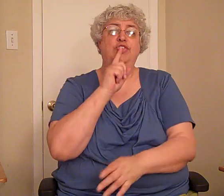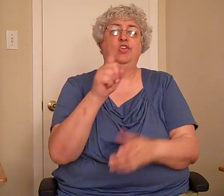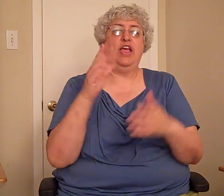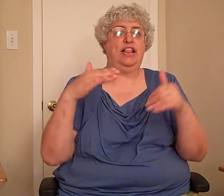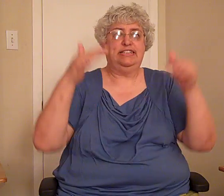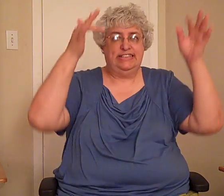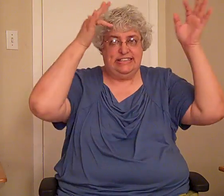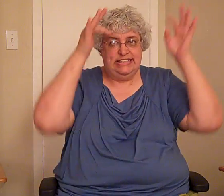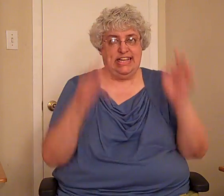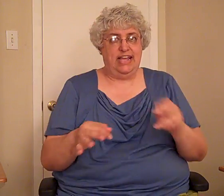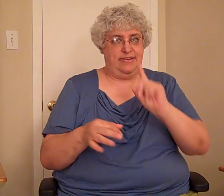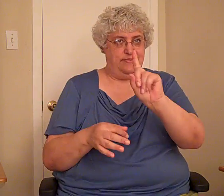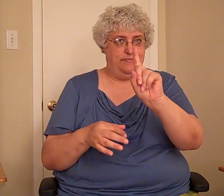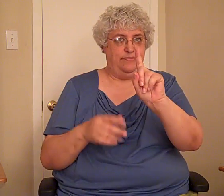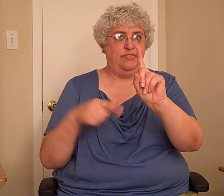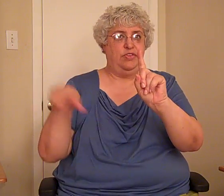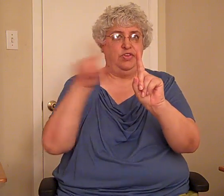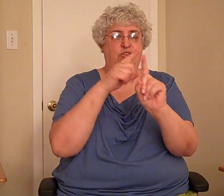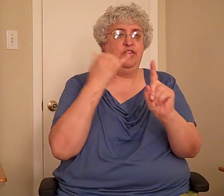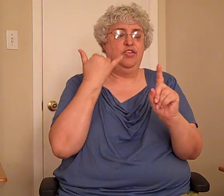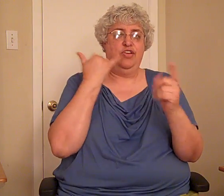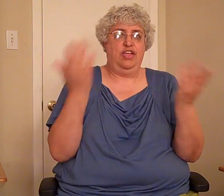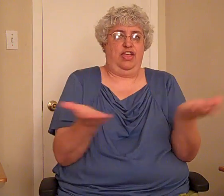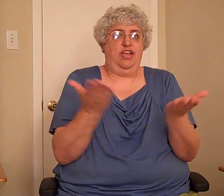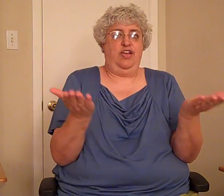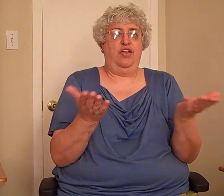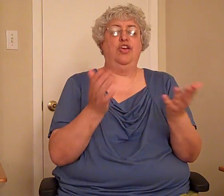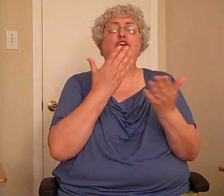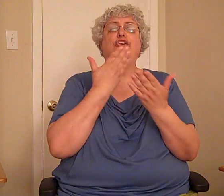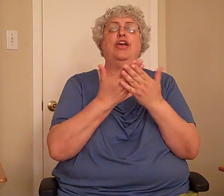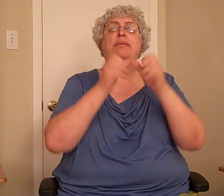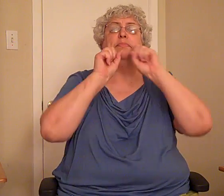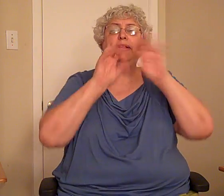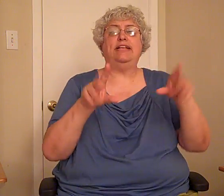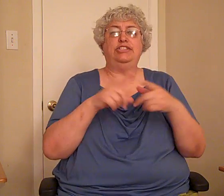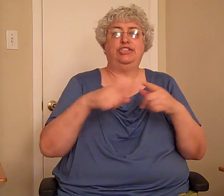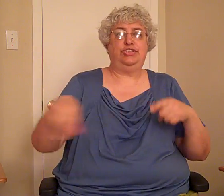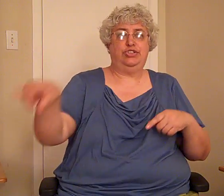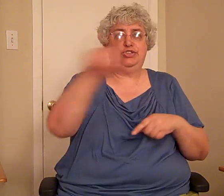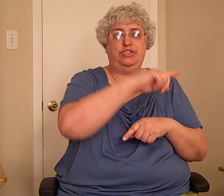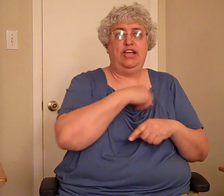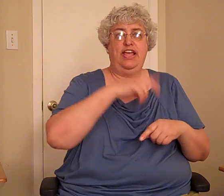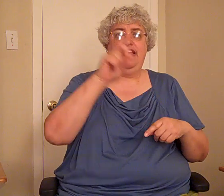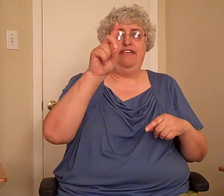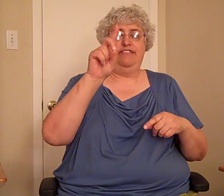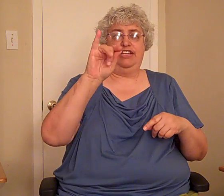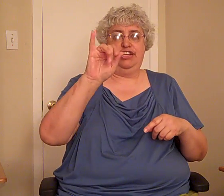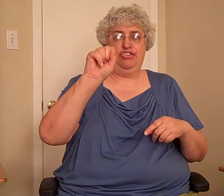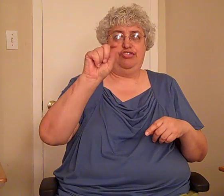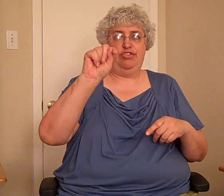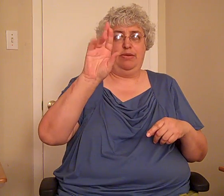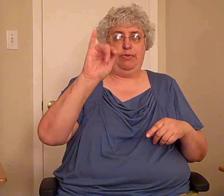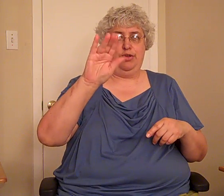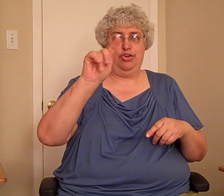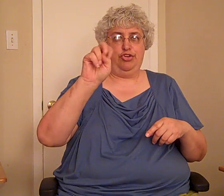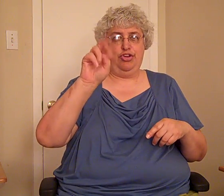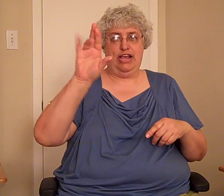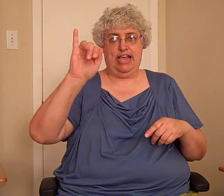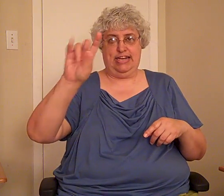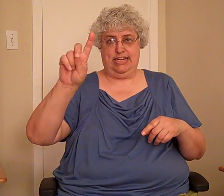commitment. By the way, the fact that you're on this conference call, good blessings to you. The fact that you have a distributor ID number and that you're actually in a deal, good for you. That doesn't mean